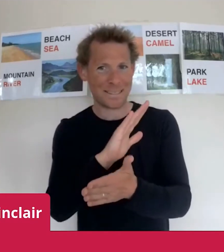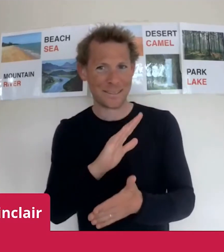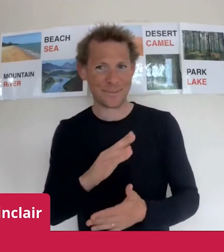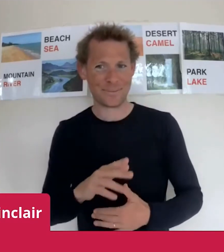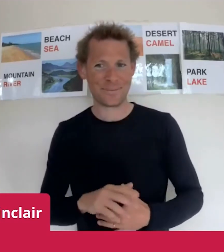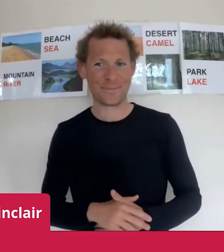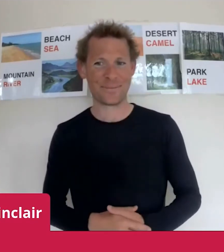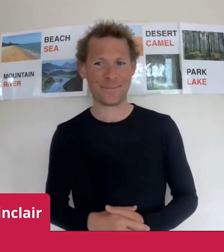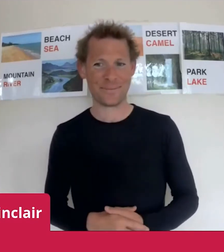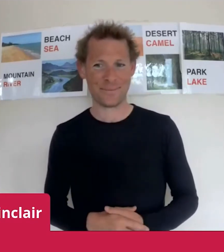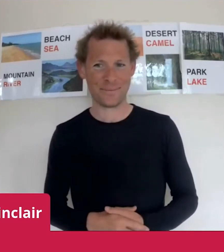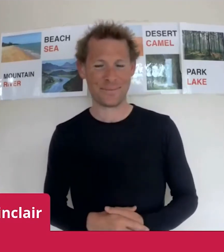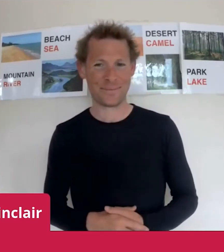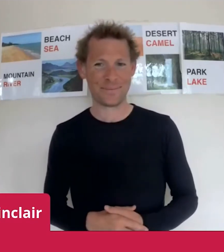Happy.